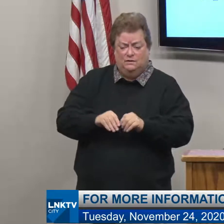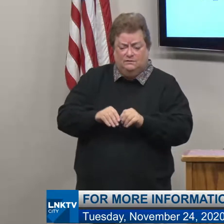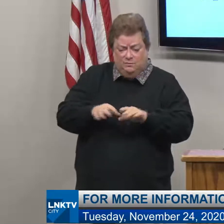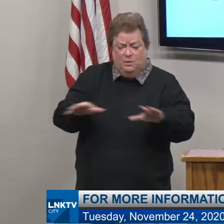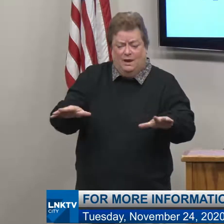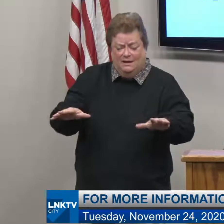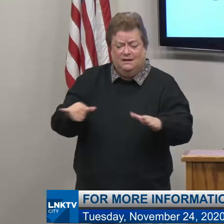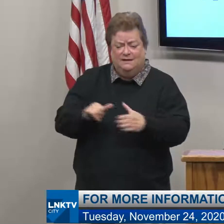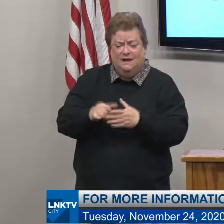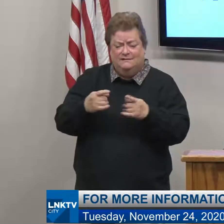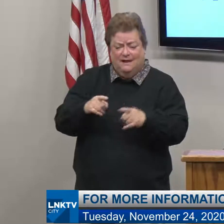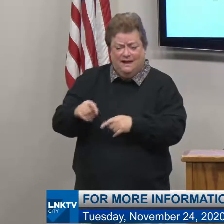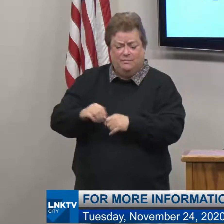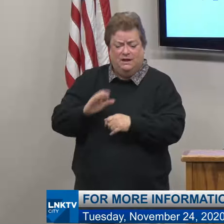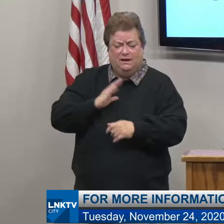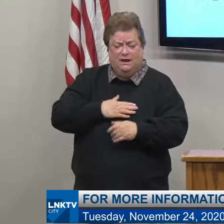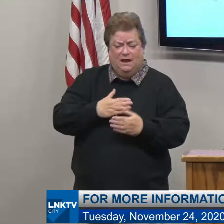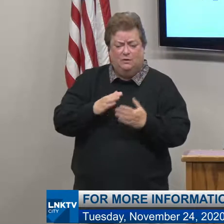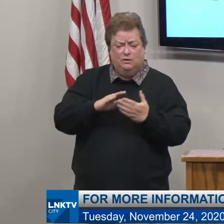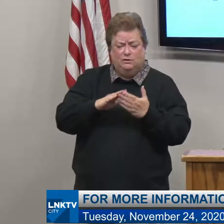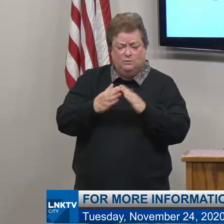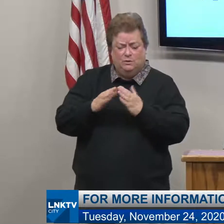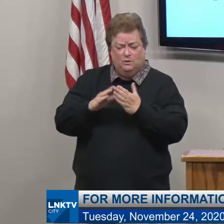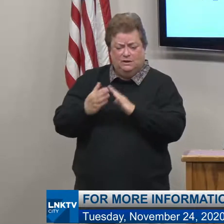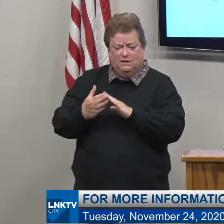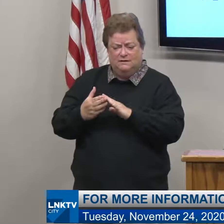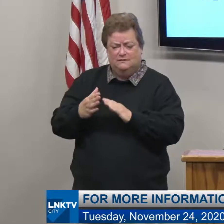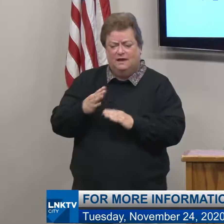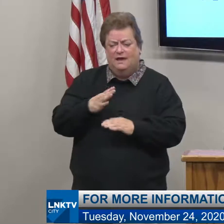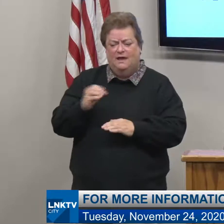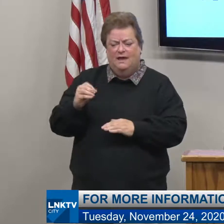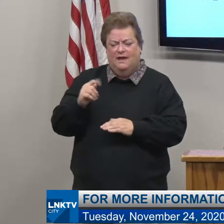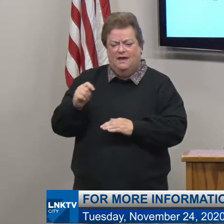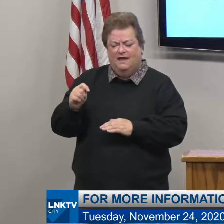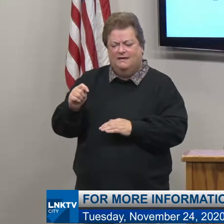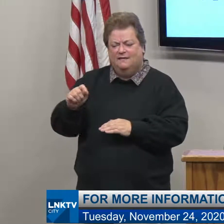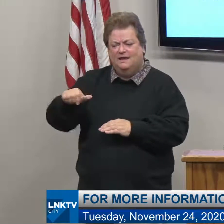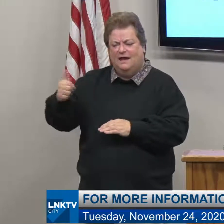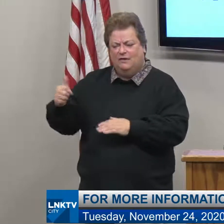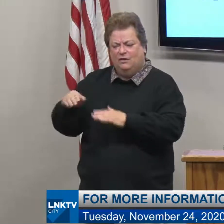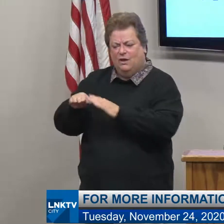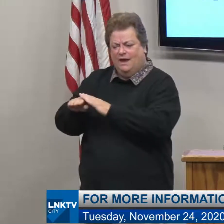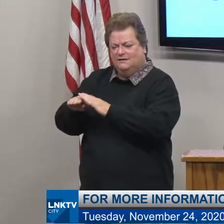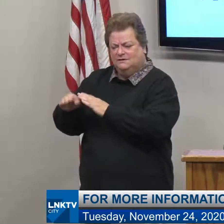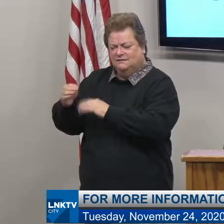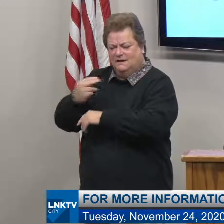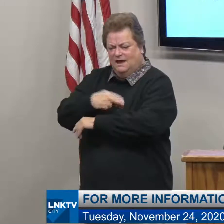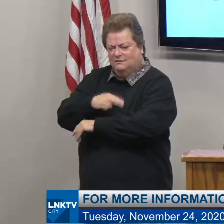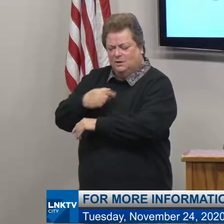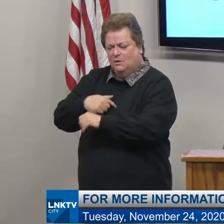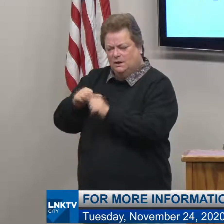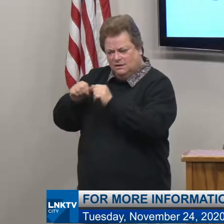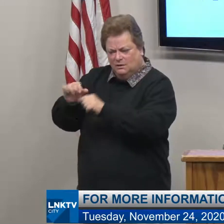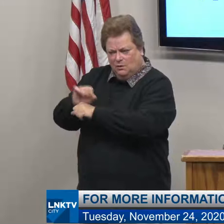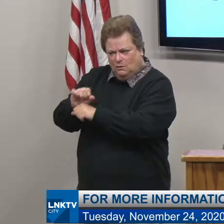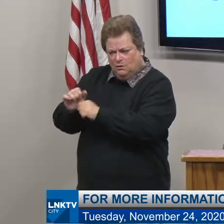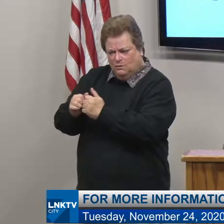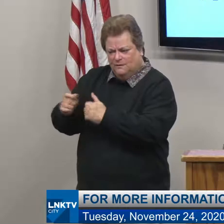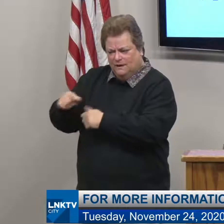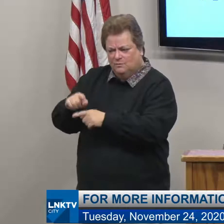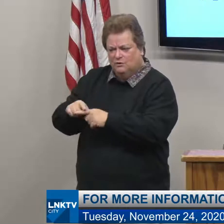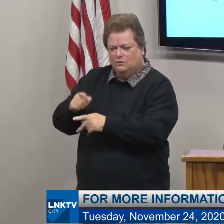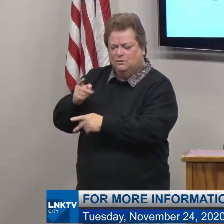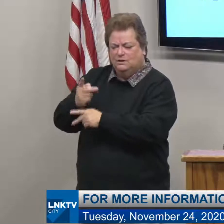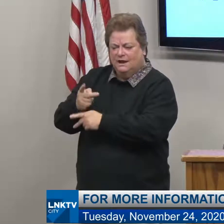in our communities. And some of the critical access hospitals, you know, are continuing. We've worked with them to be able to take care of